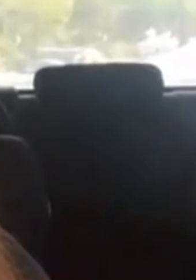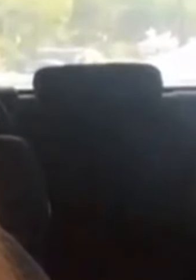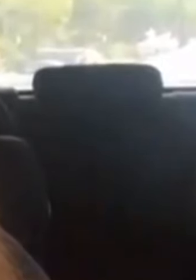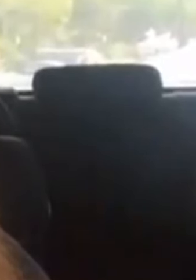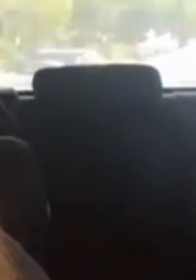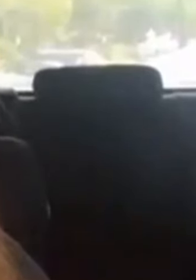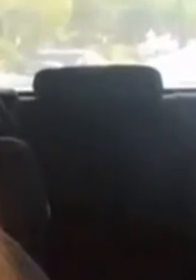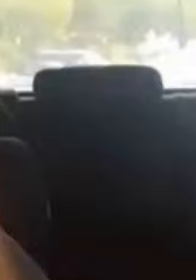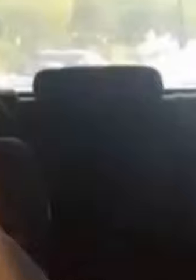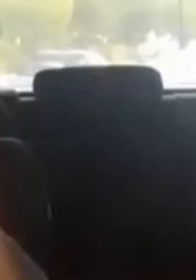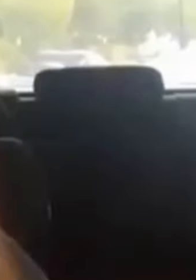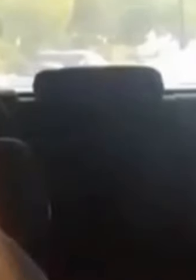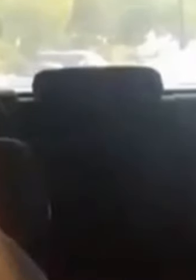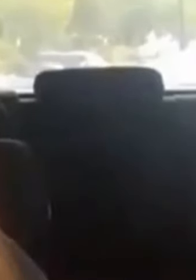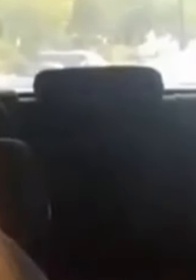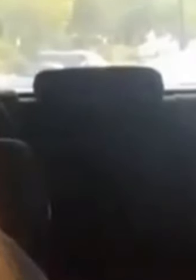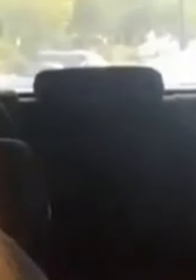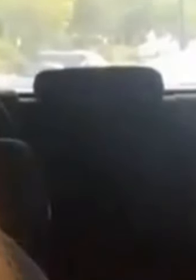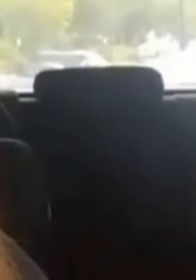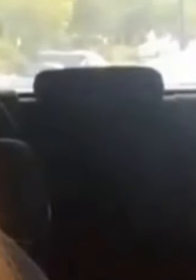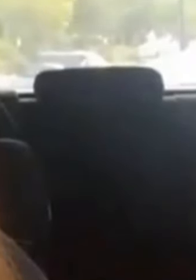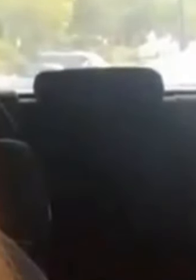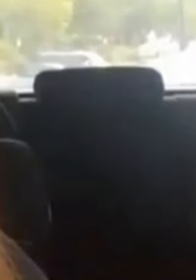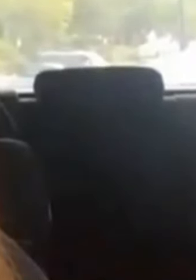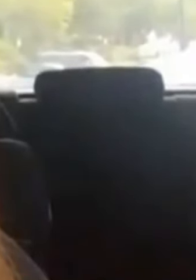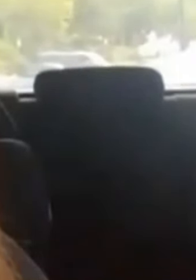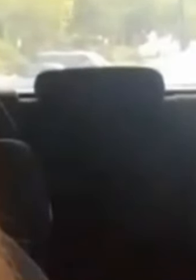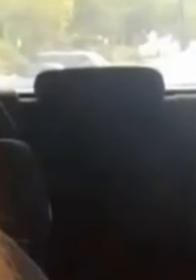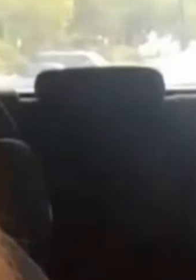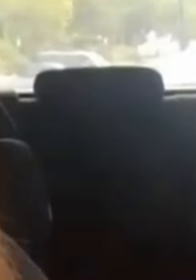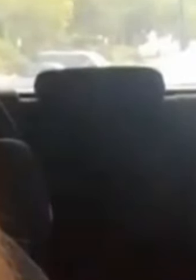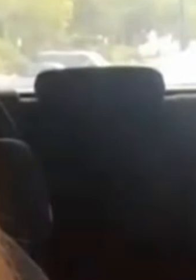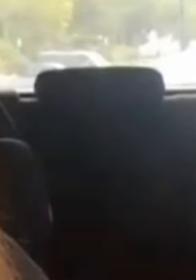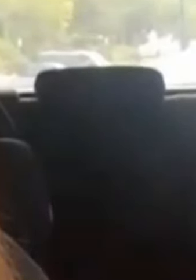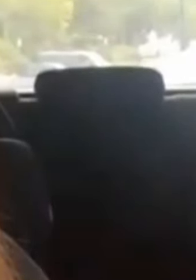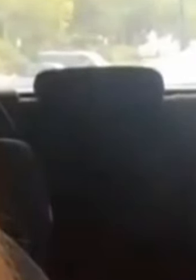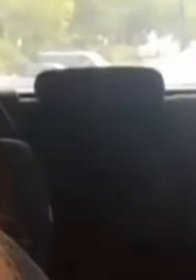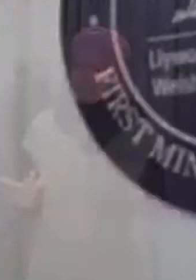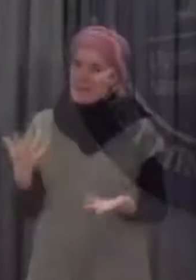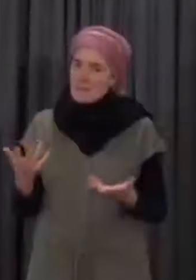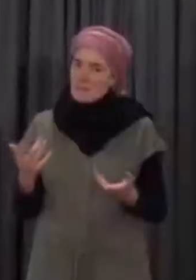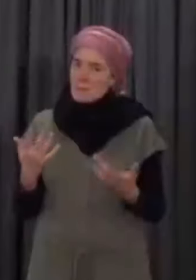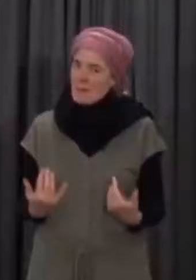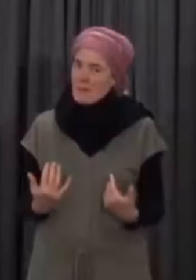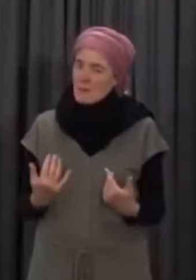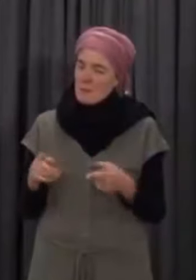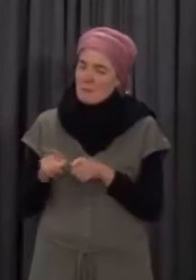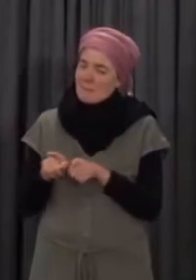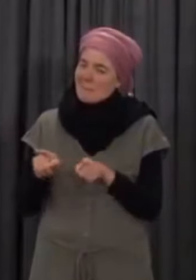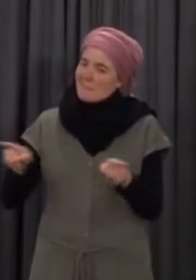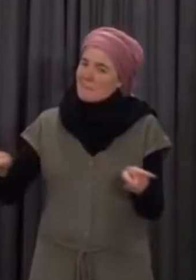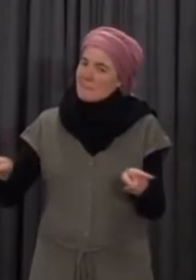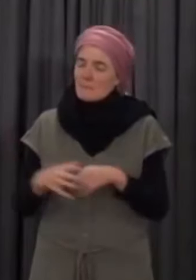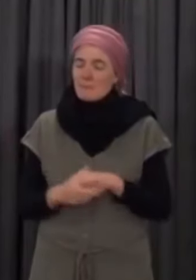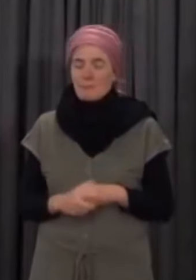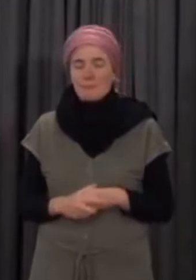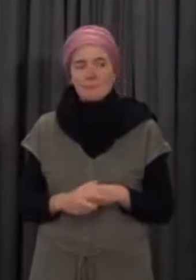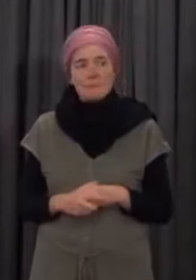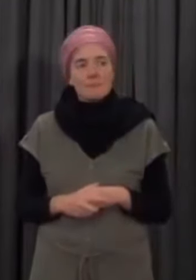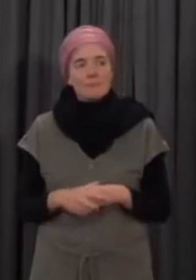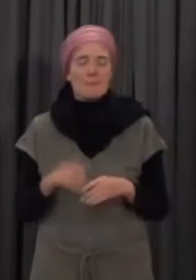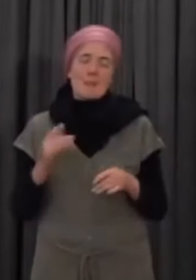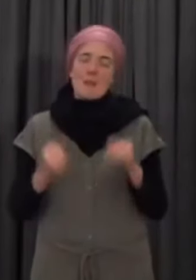a more similar approach than you are at the moment. Well, on the final point, I want to